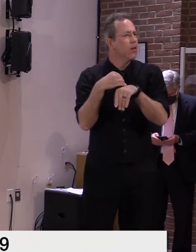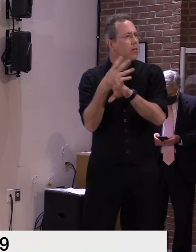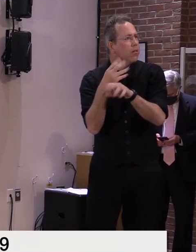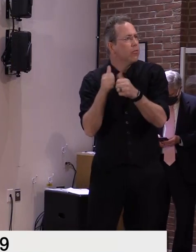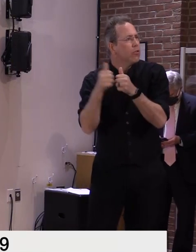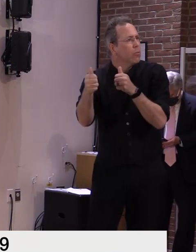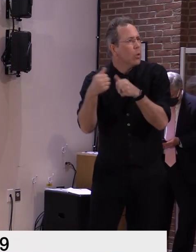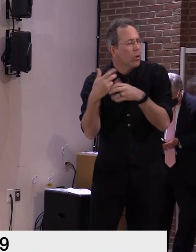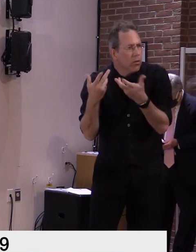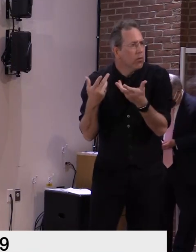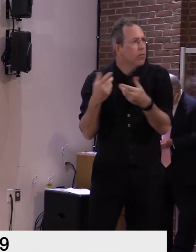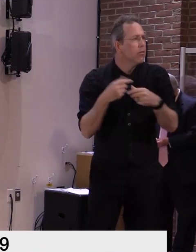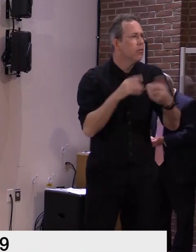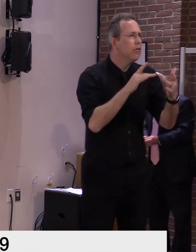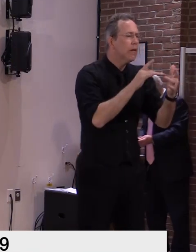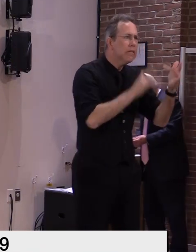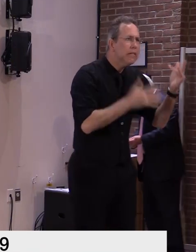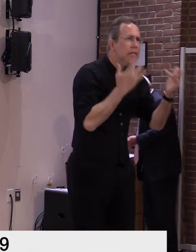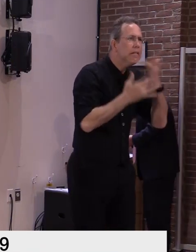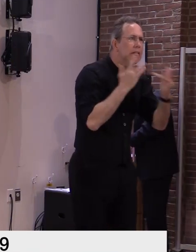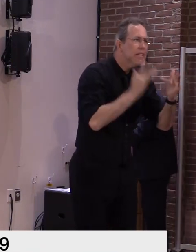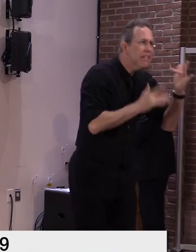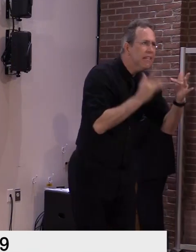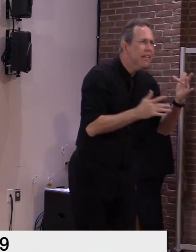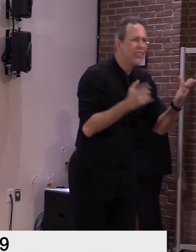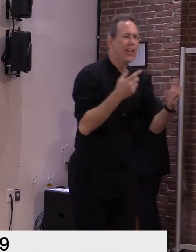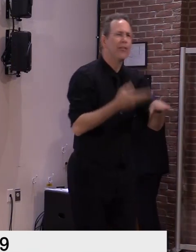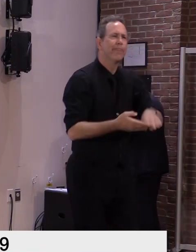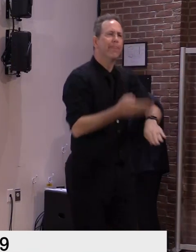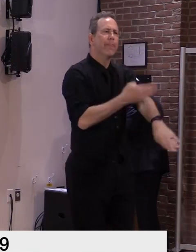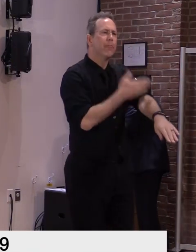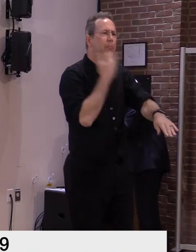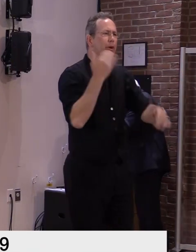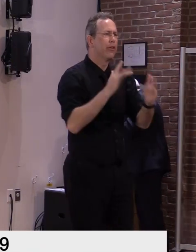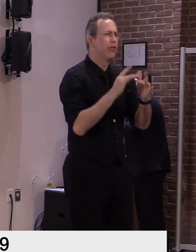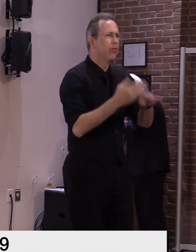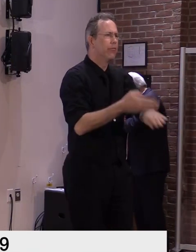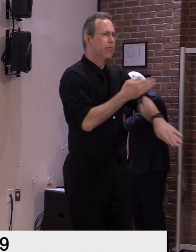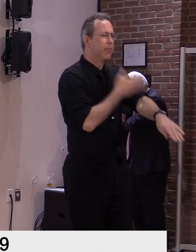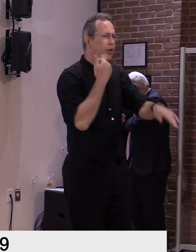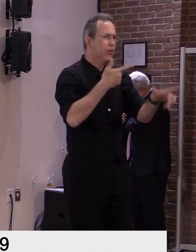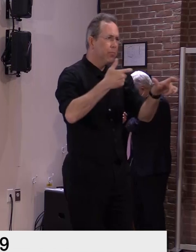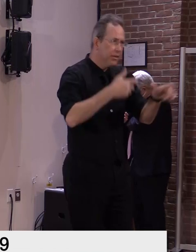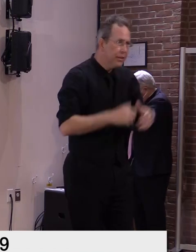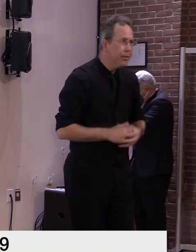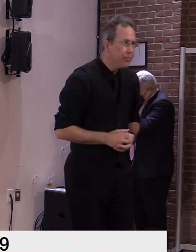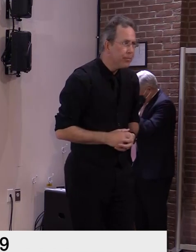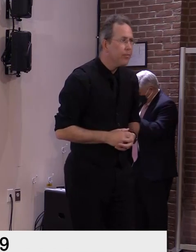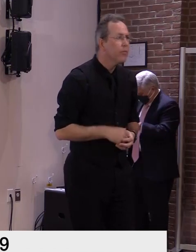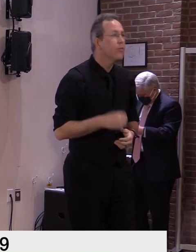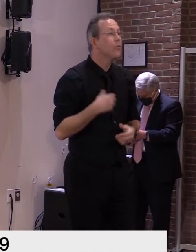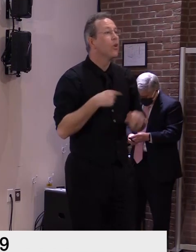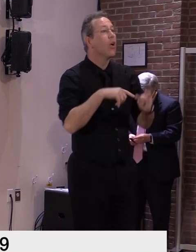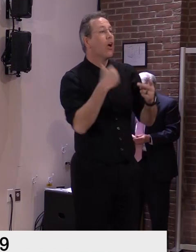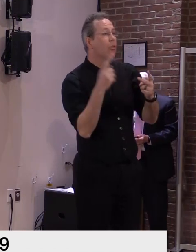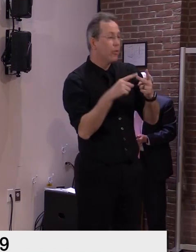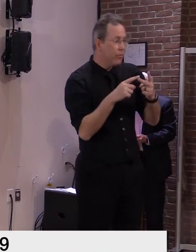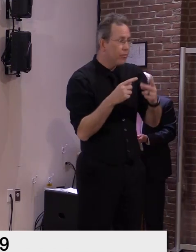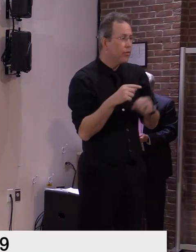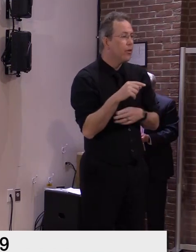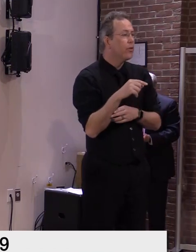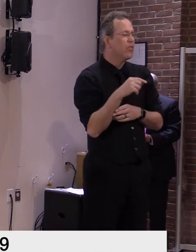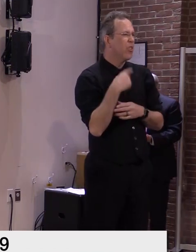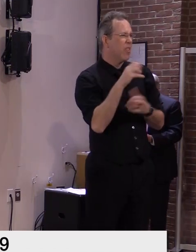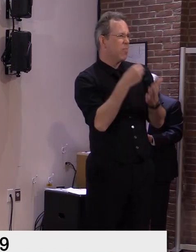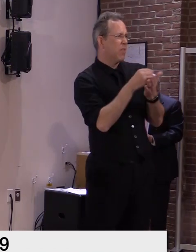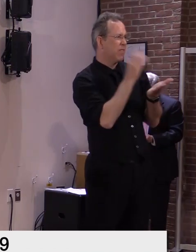online. I'm proposing we invest more than $250 million to expand rural broadband so that